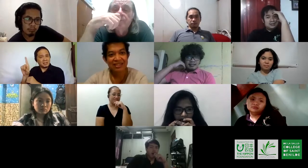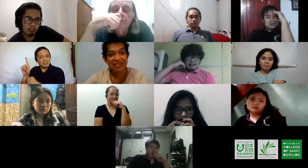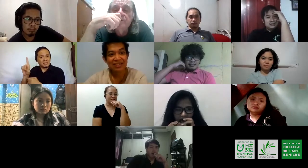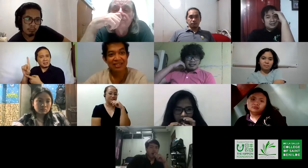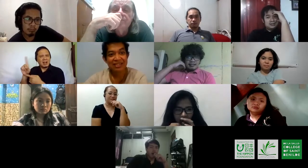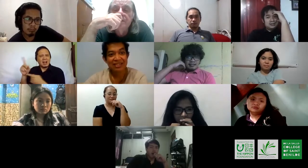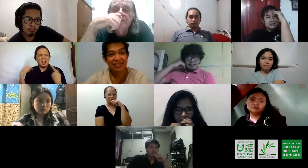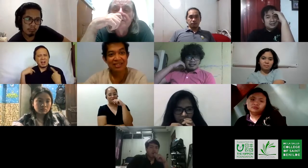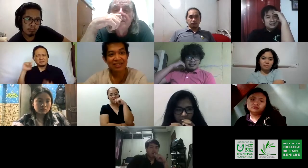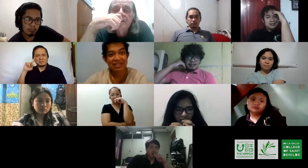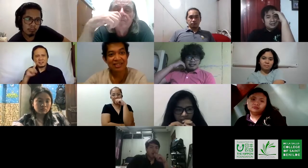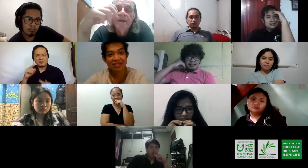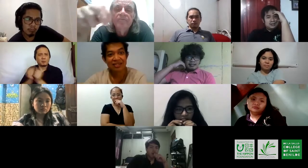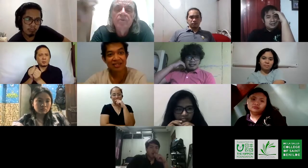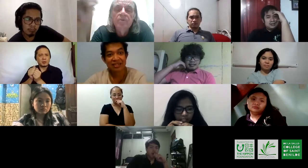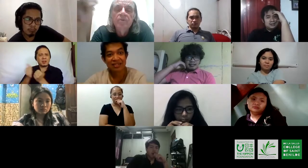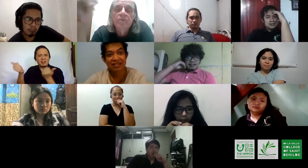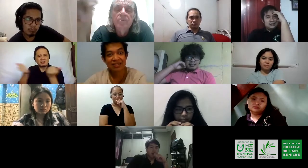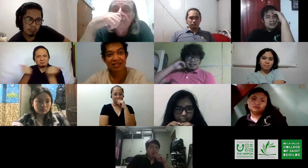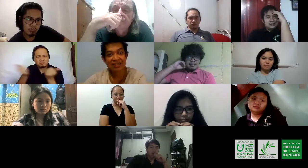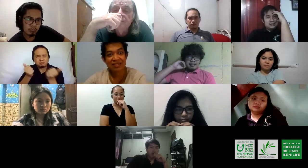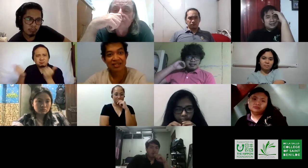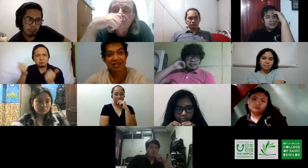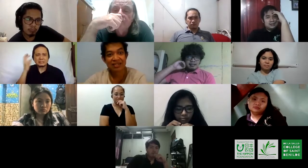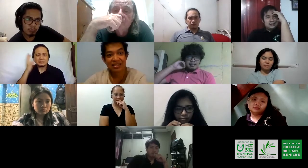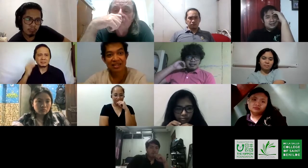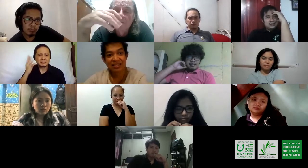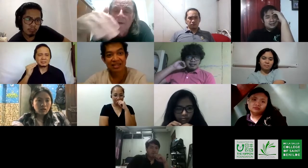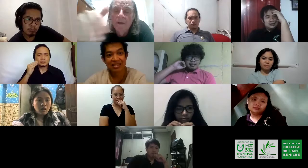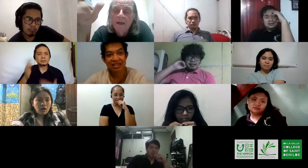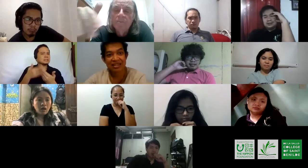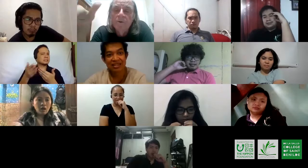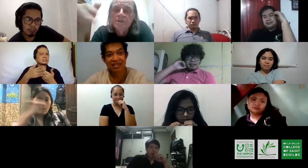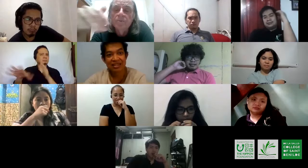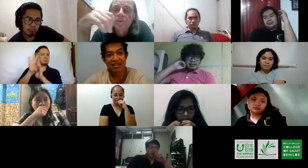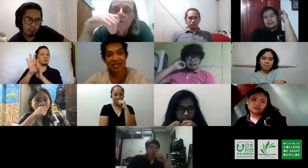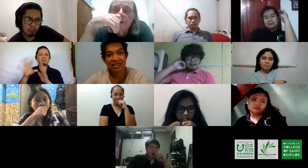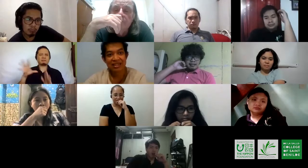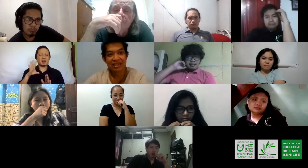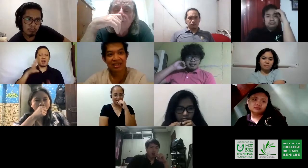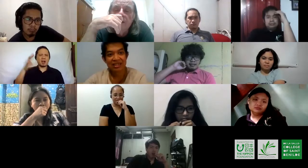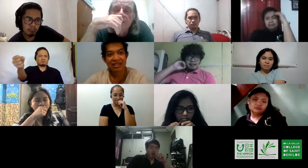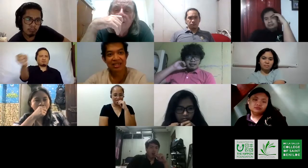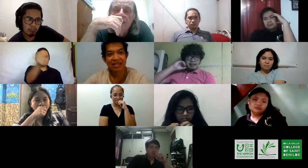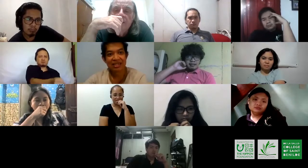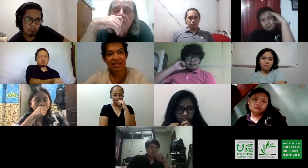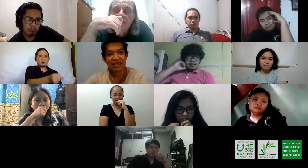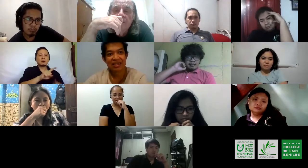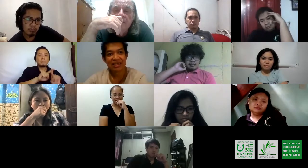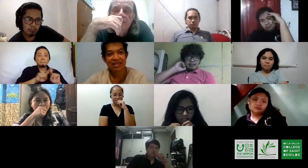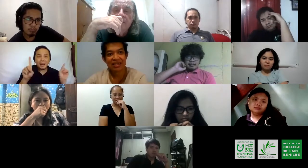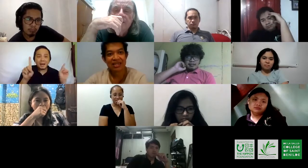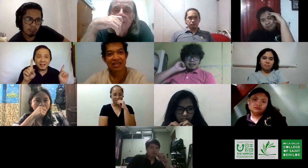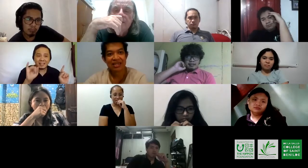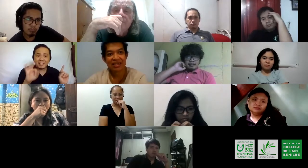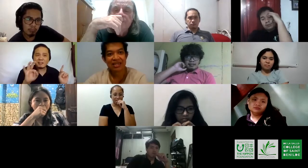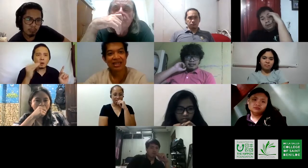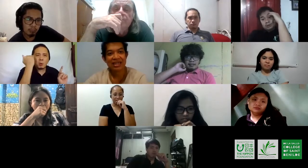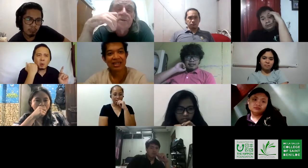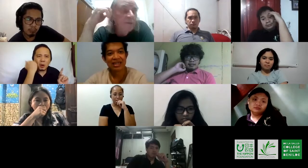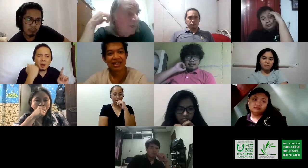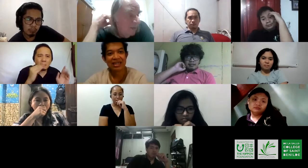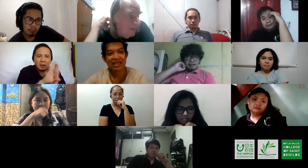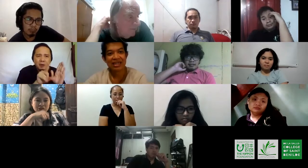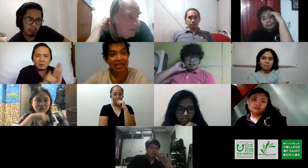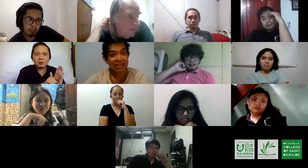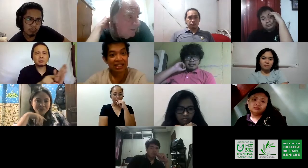a deaf person for this. But if you don't have this kind of person with the right background, then you're saying put the